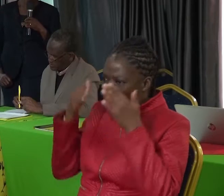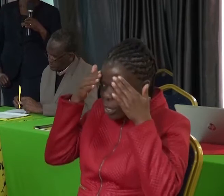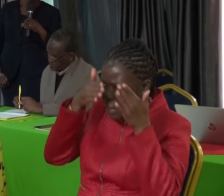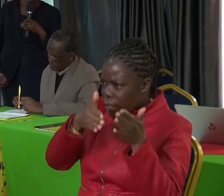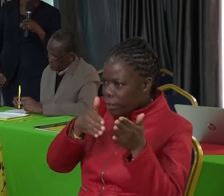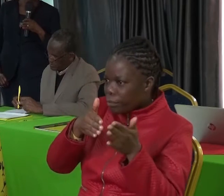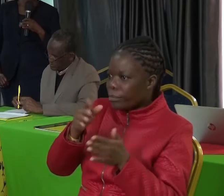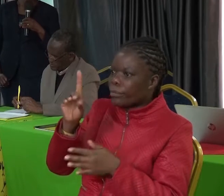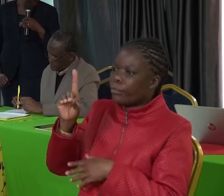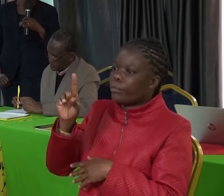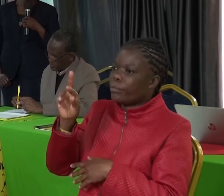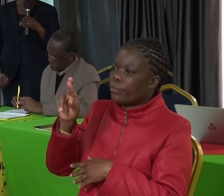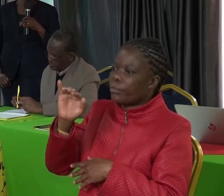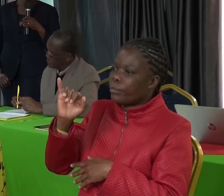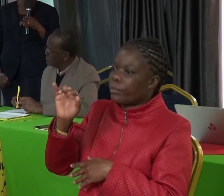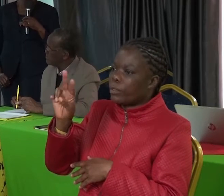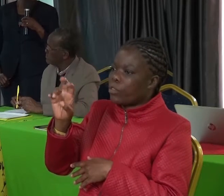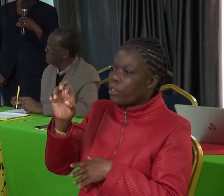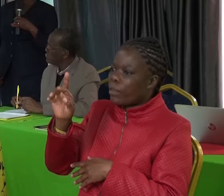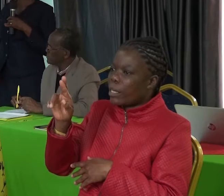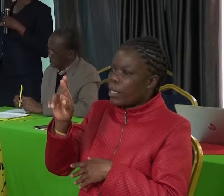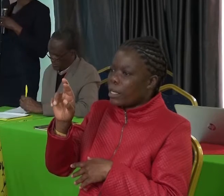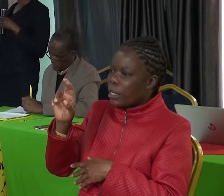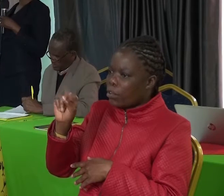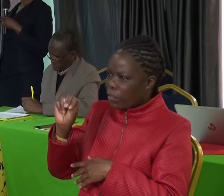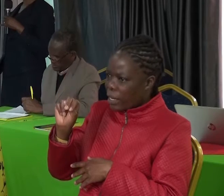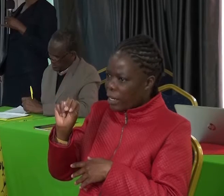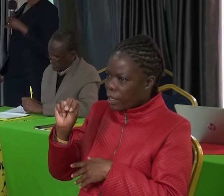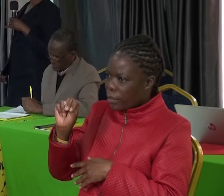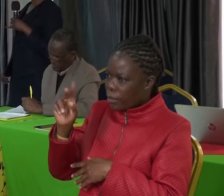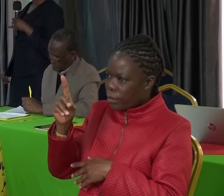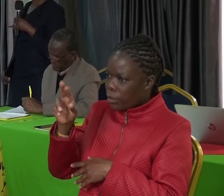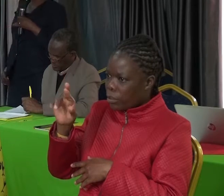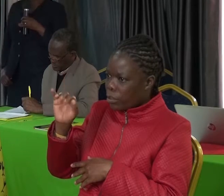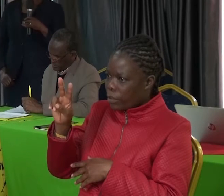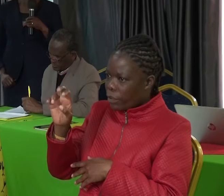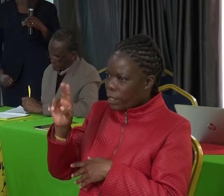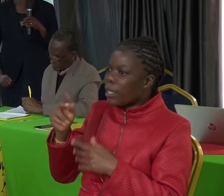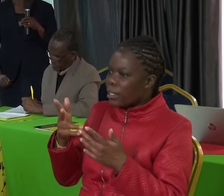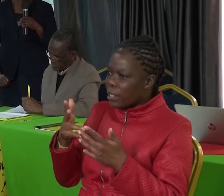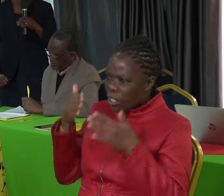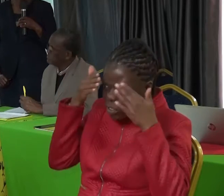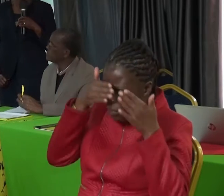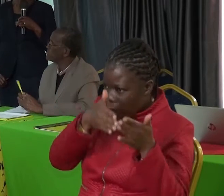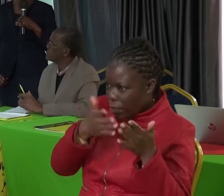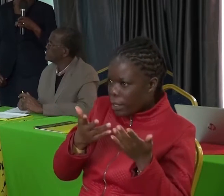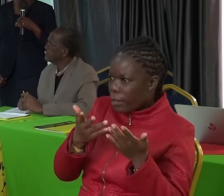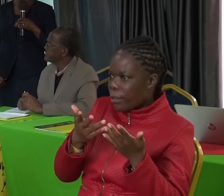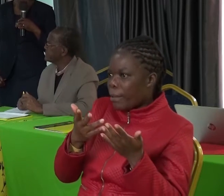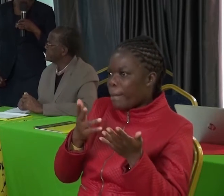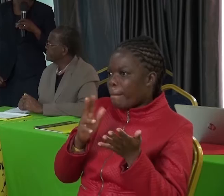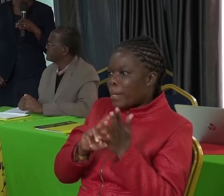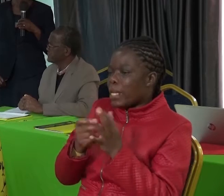computers. There's no computer, we are using the phones, cell phones. But if you have a laptop, why not use a